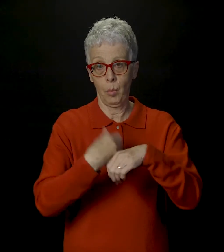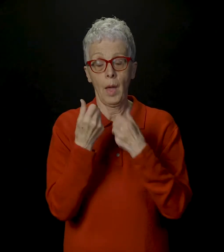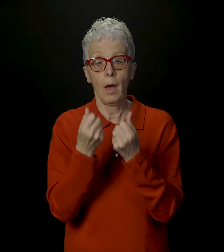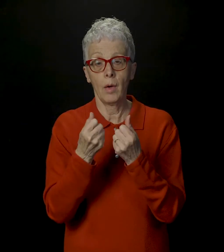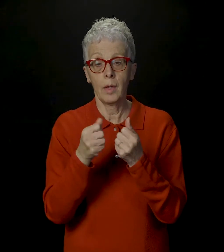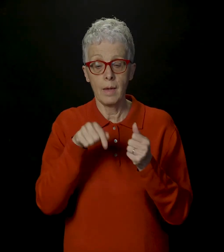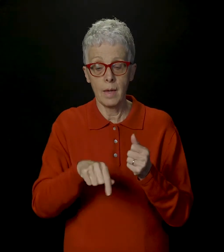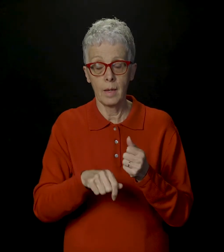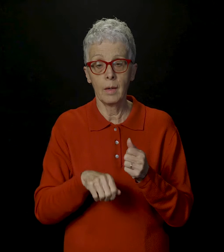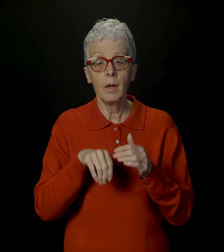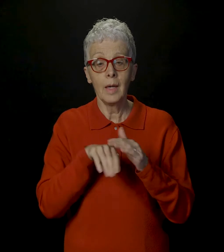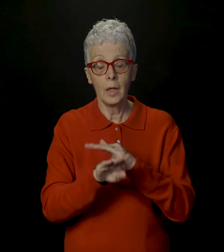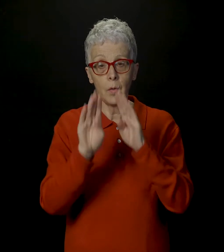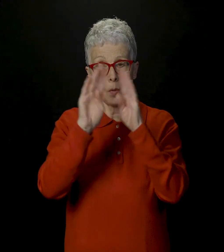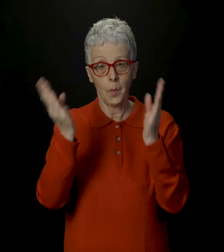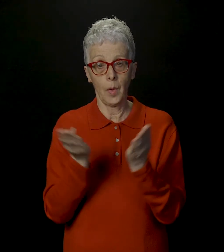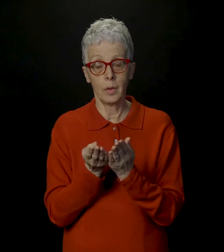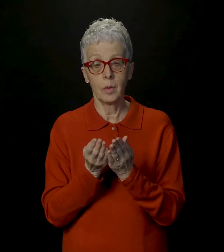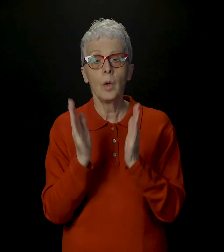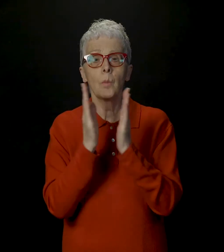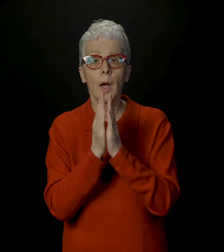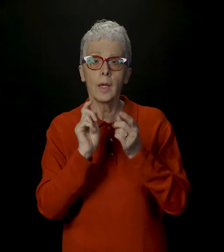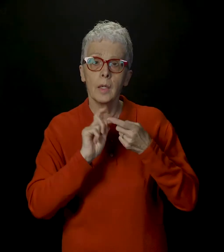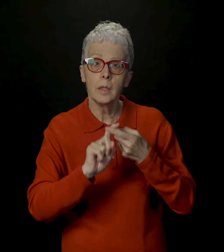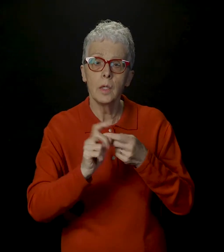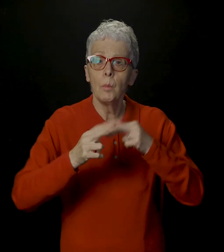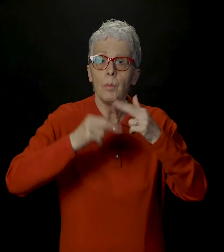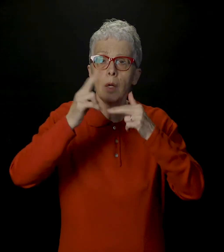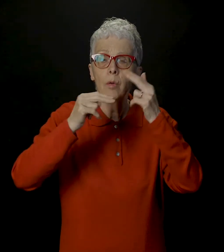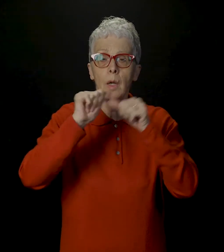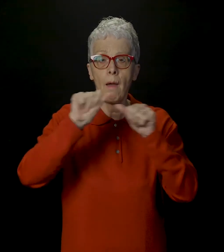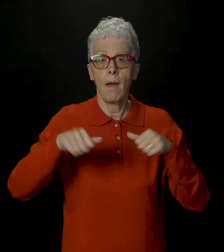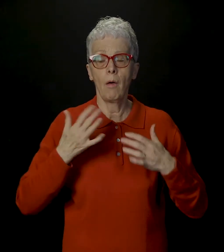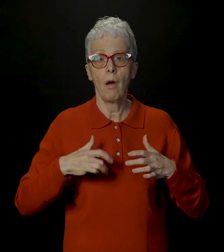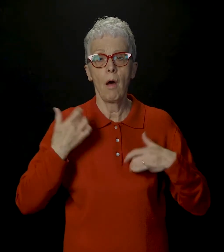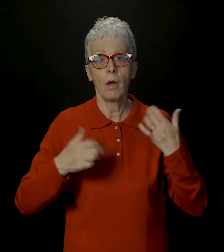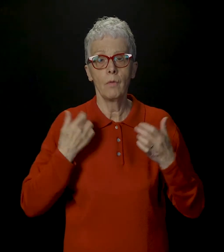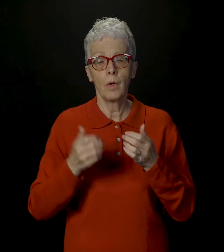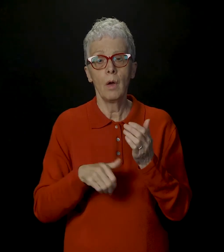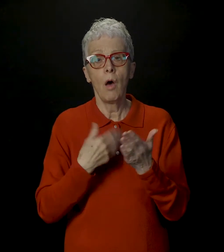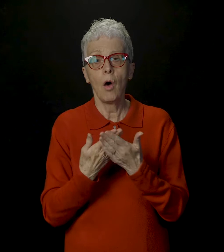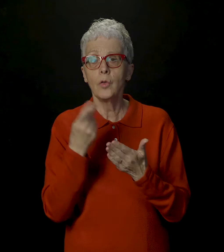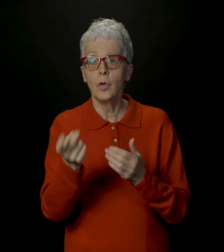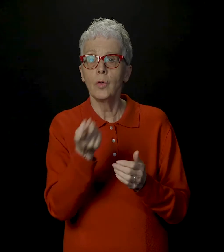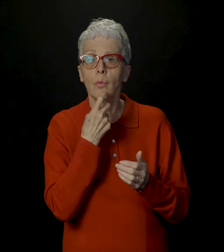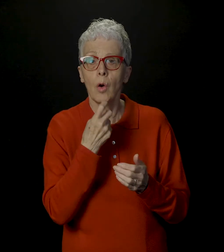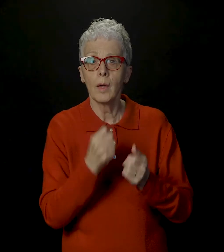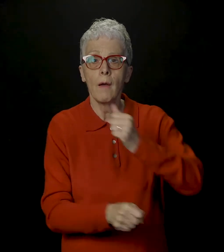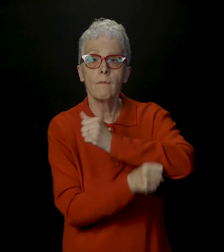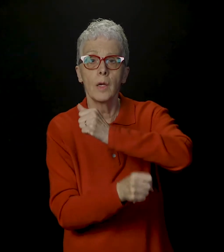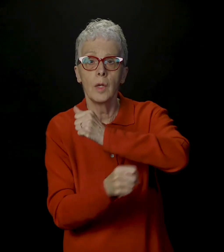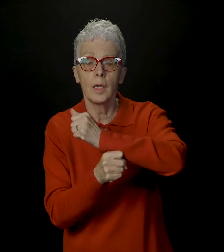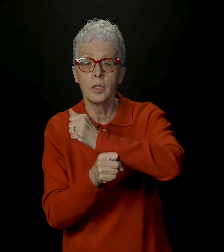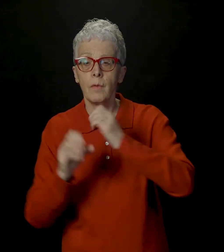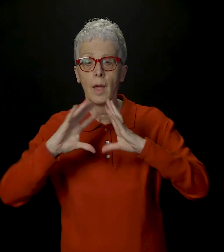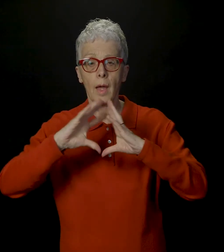earth Heavenly Father Father, we pray that We would continually Build our lives on you As the rock and foundation Of all things